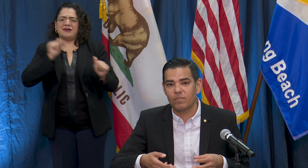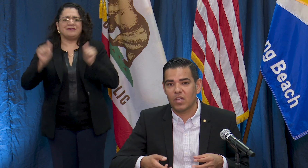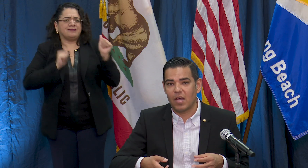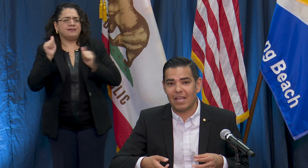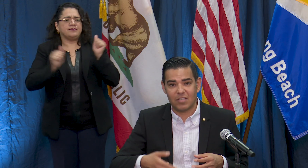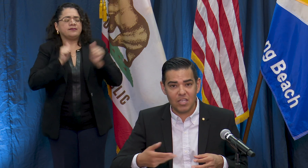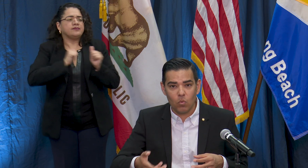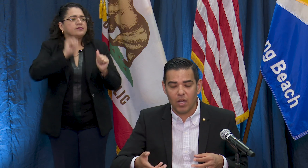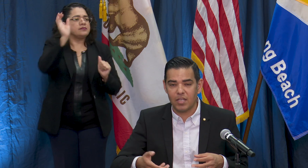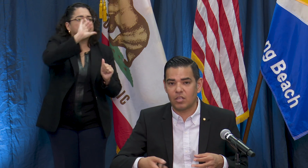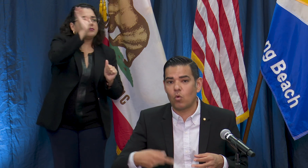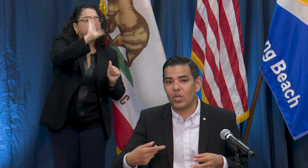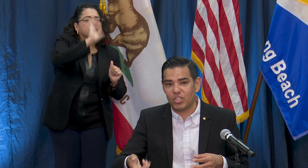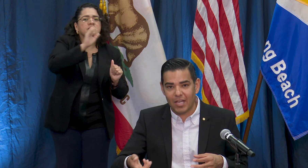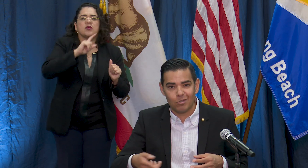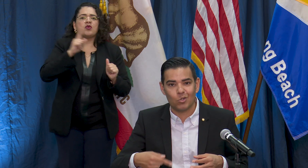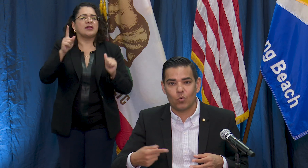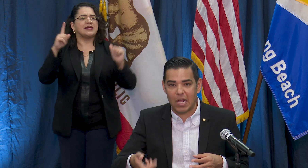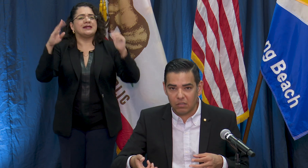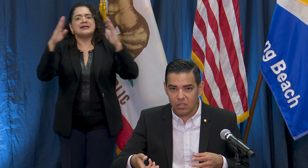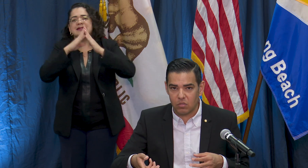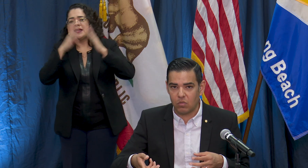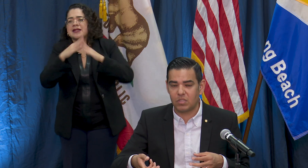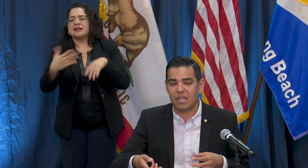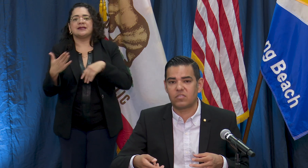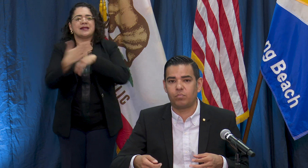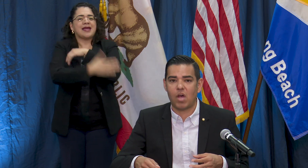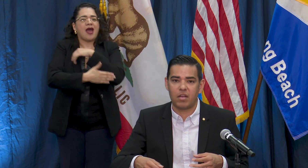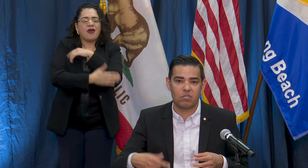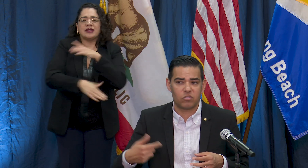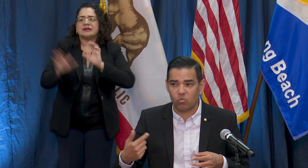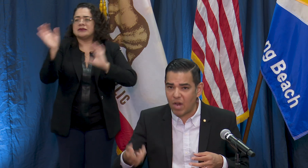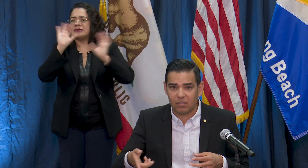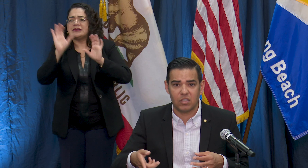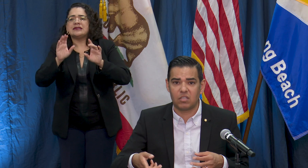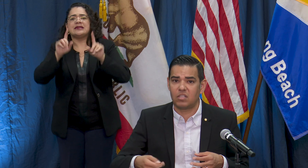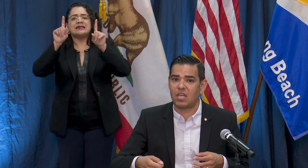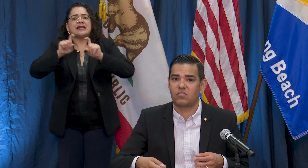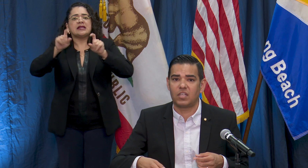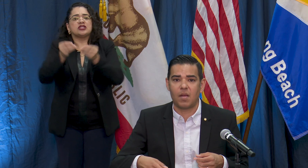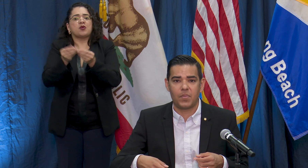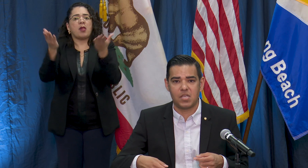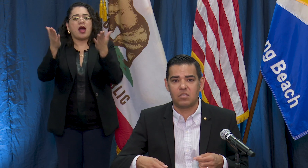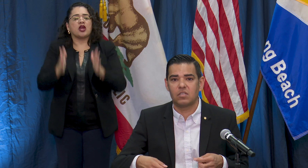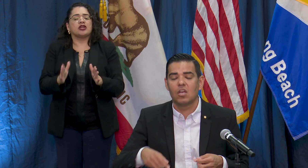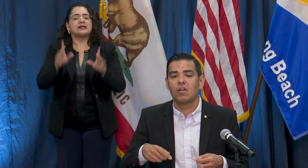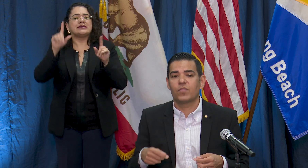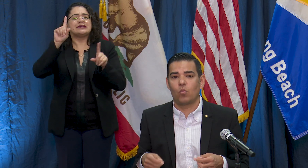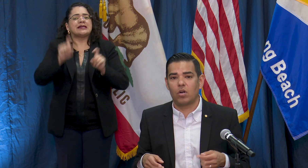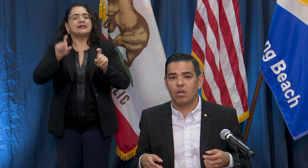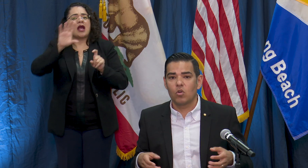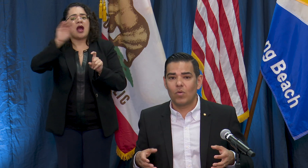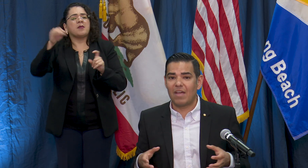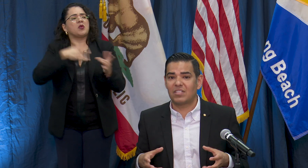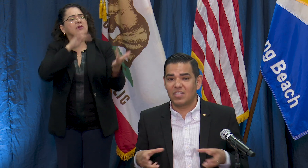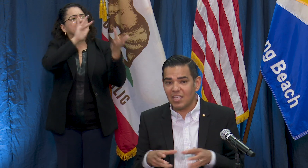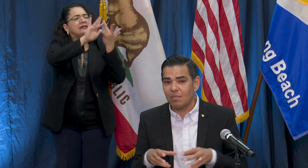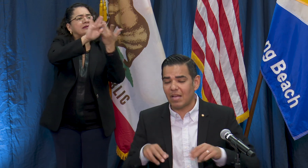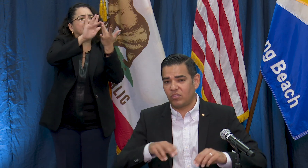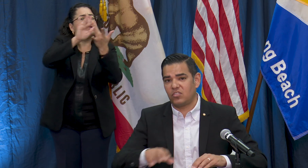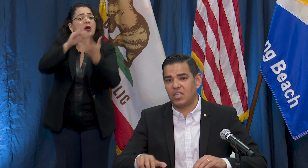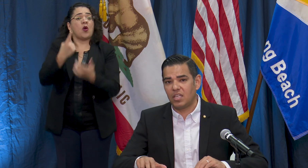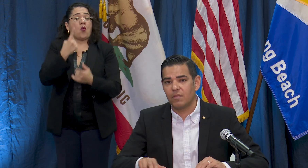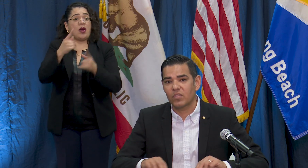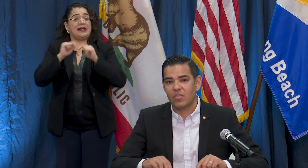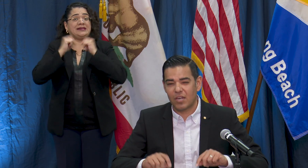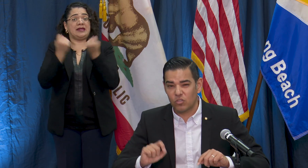aggressive as anyone in reaching out directly to test suppliers, directly to the testing companies, where we have a team